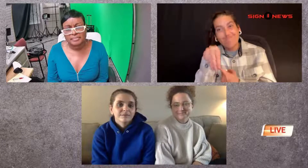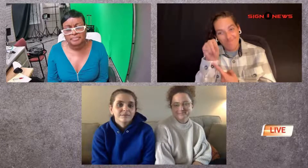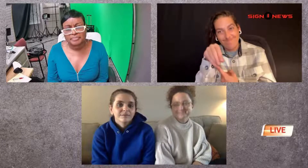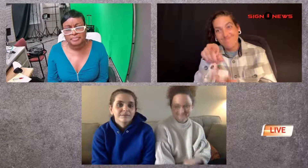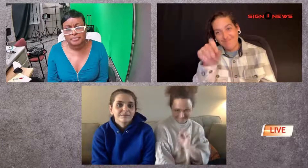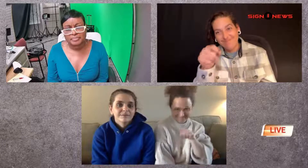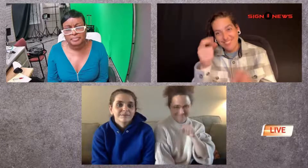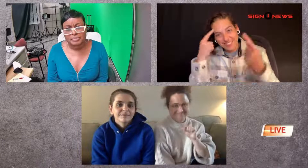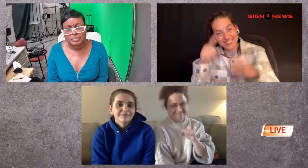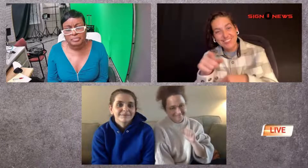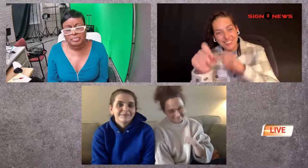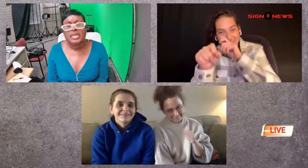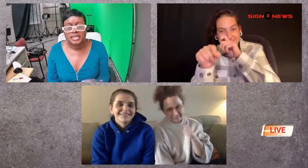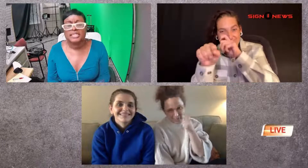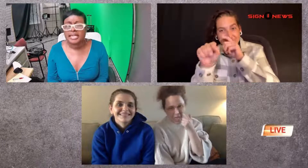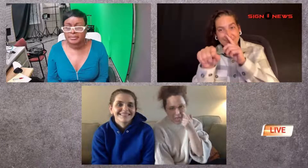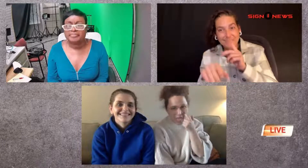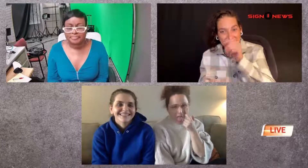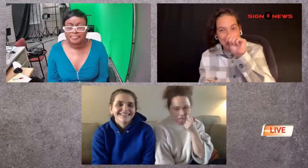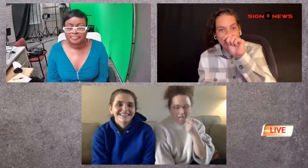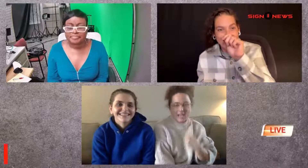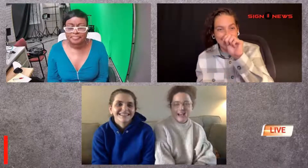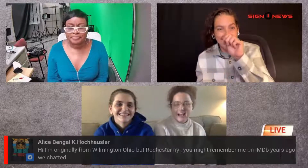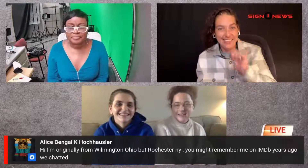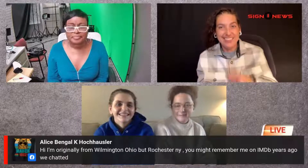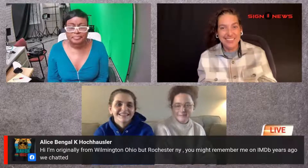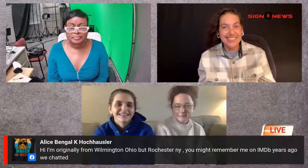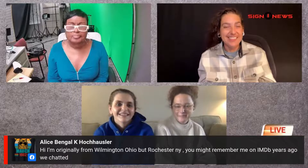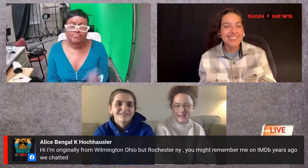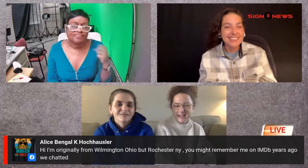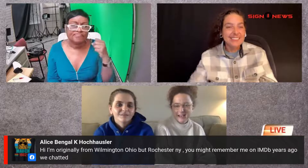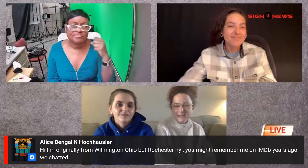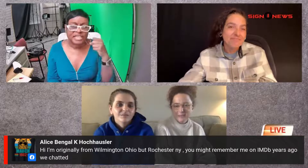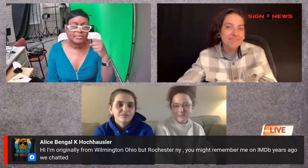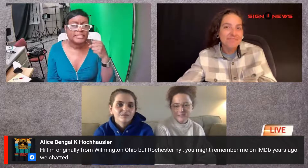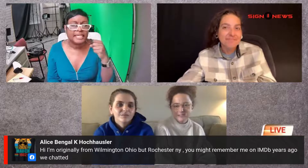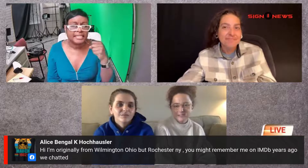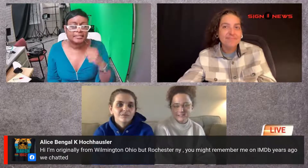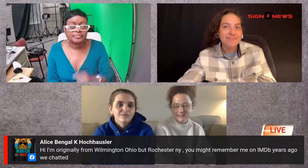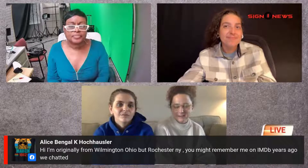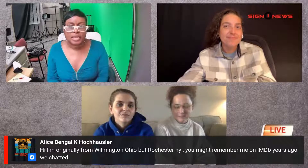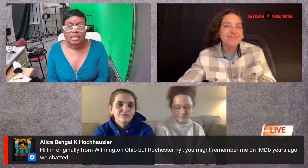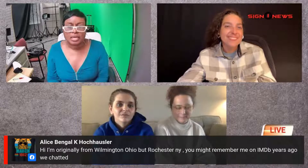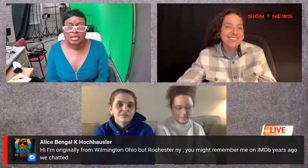Eleise? Yeah. Yeah. It was,